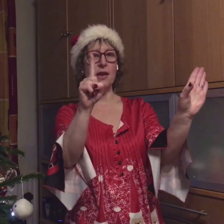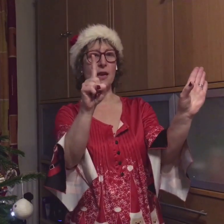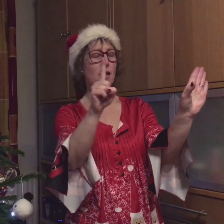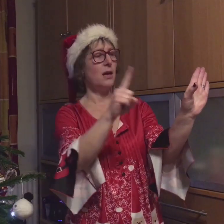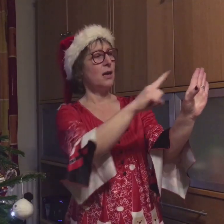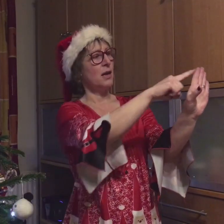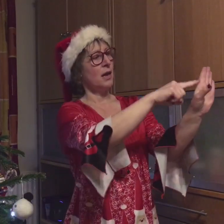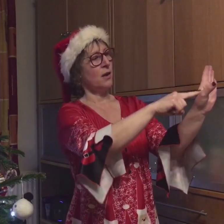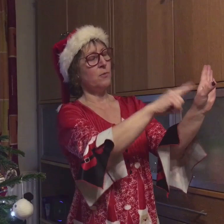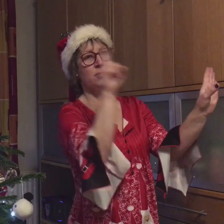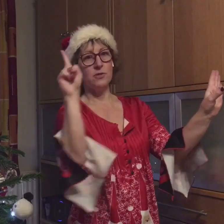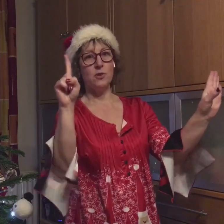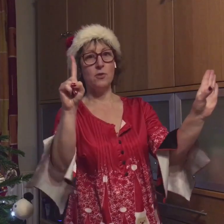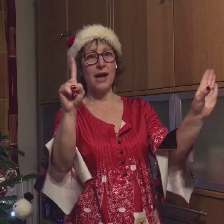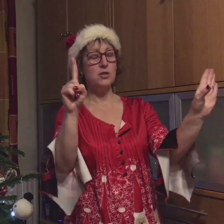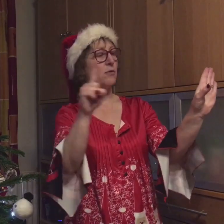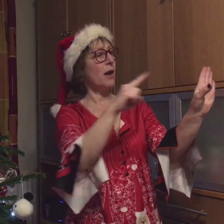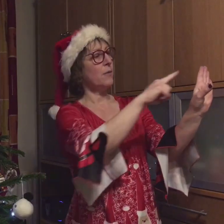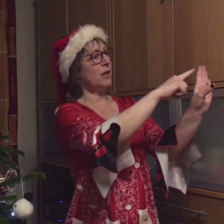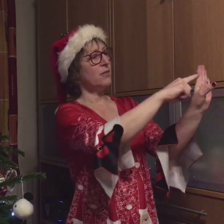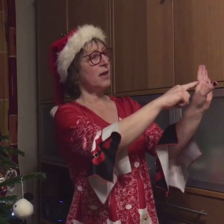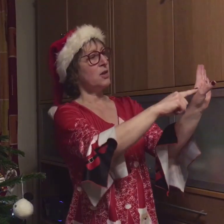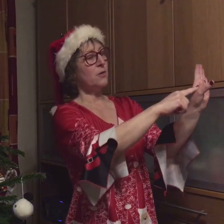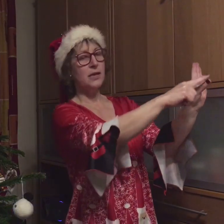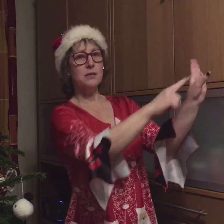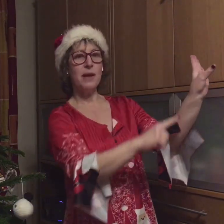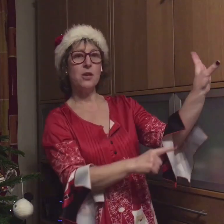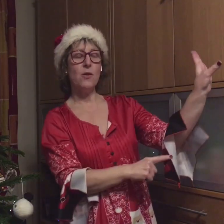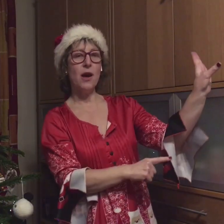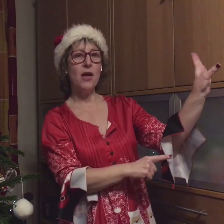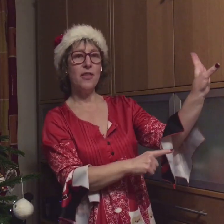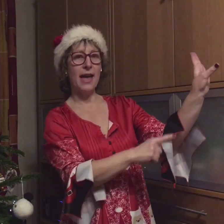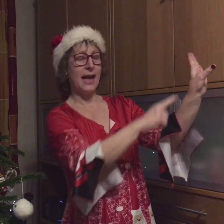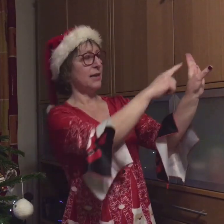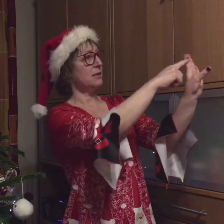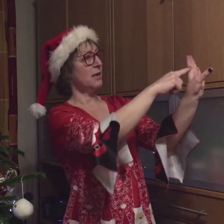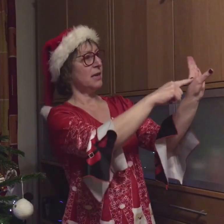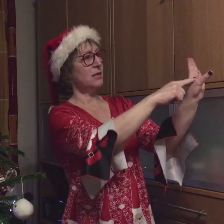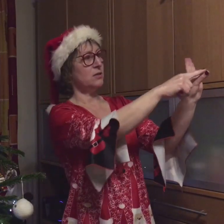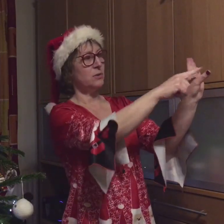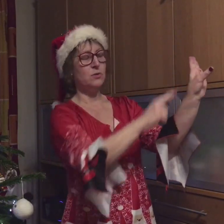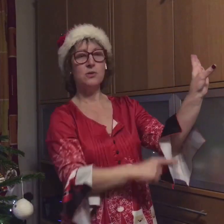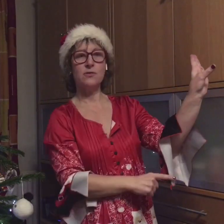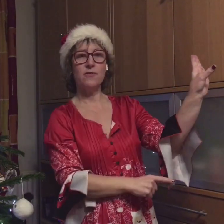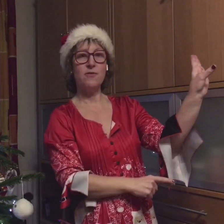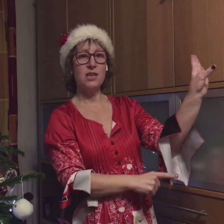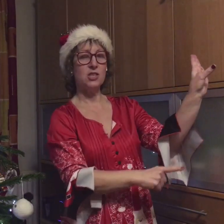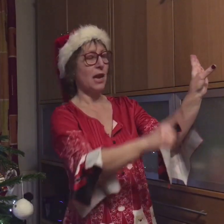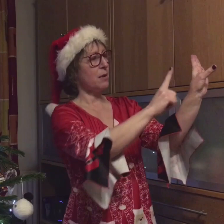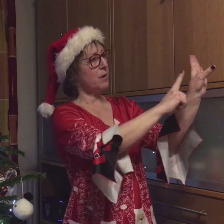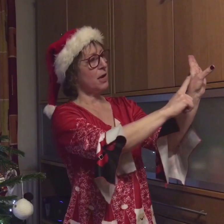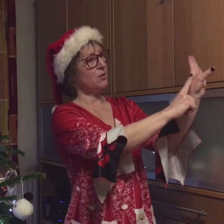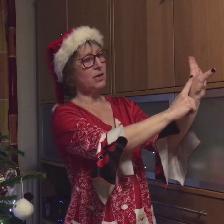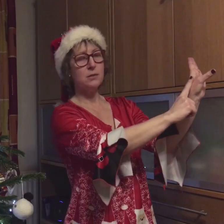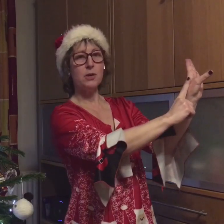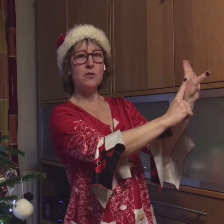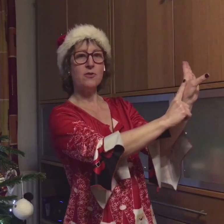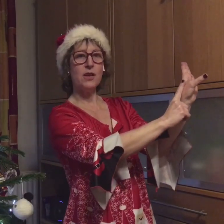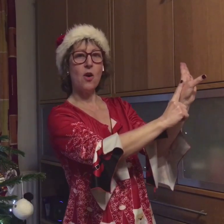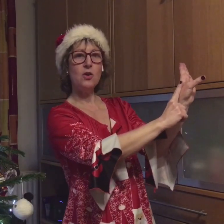finger with your hand you write with. You're going to make your other hand into a sort of a V shape. And you're going to put your finger